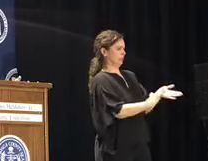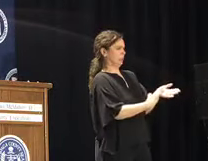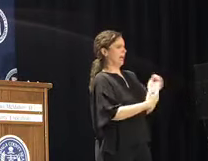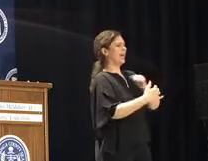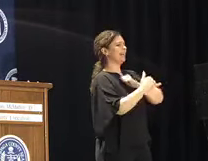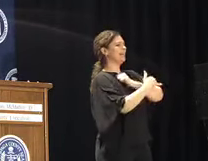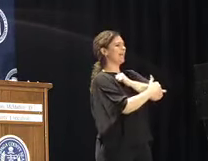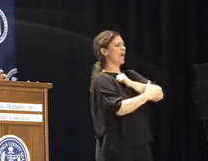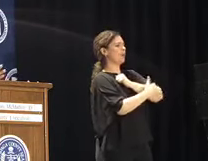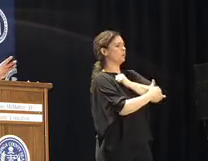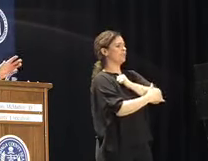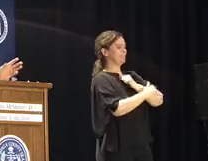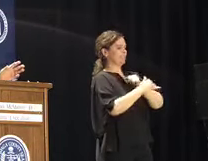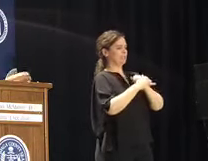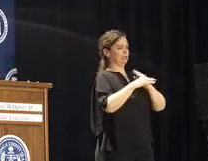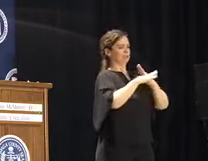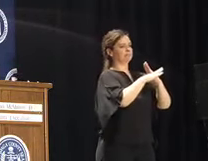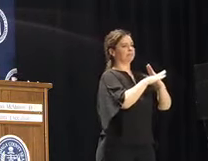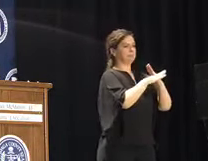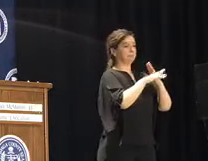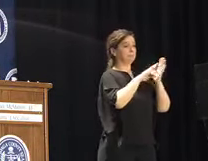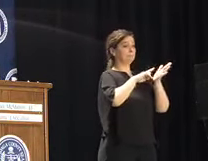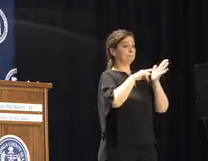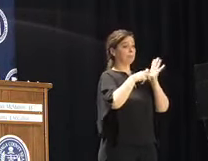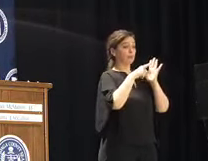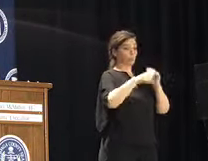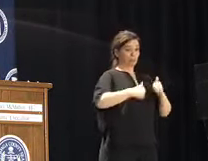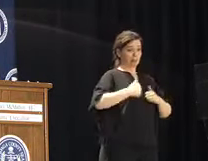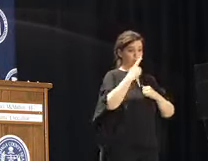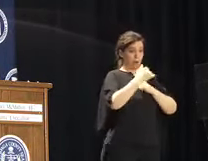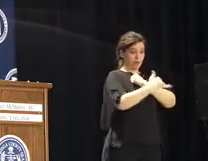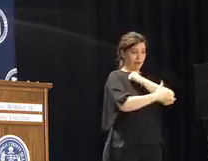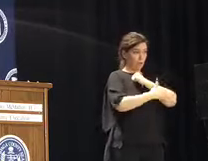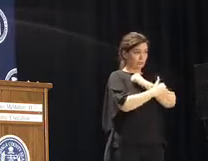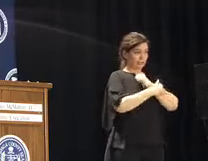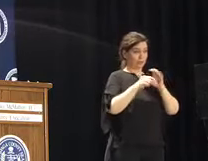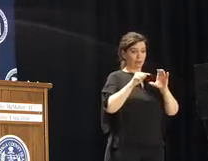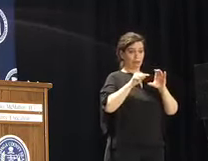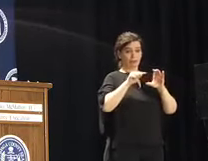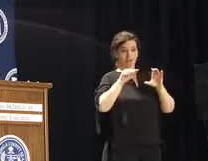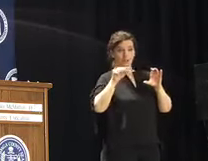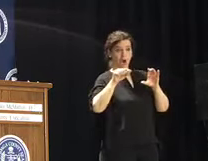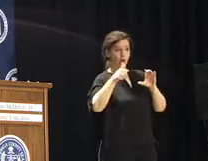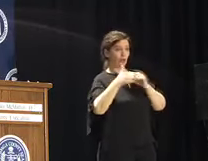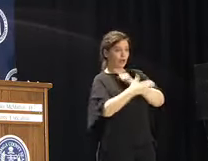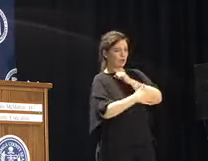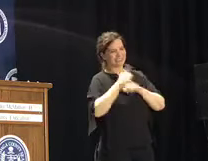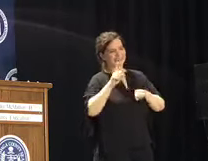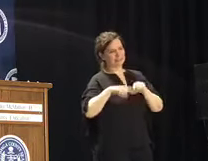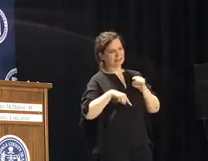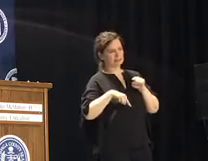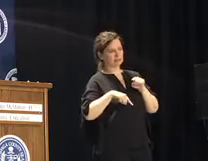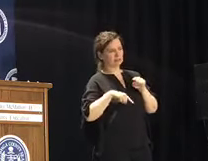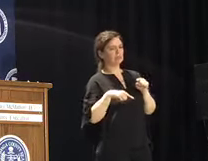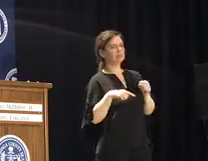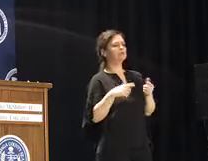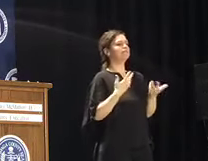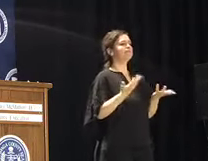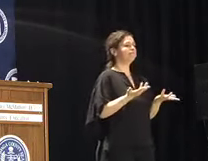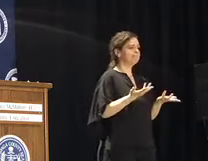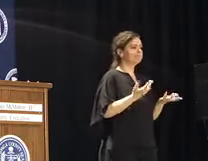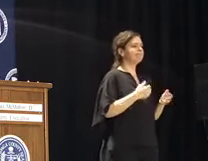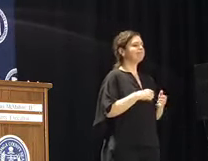about, right, throughout the country. And so my position is I understand why that is being